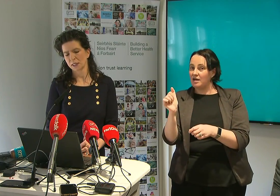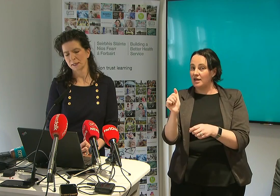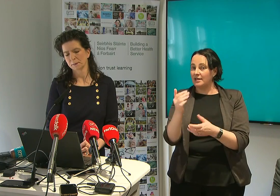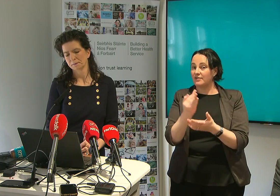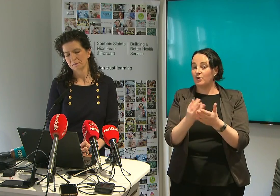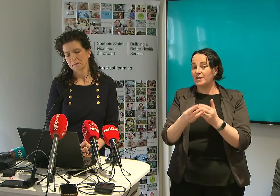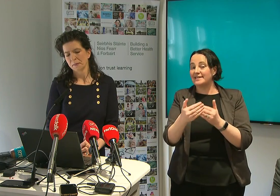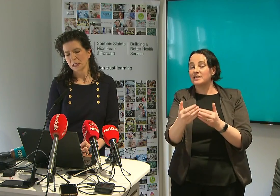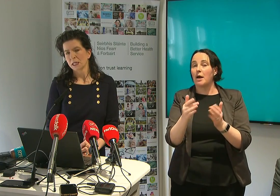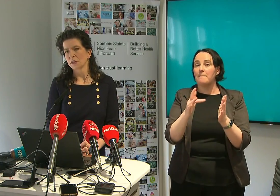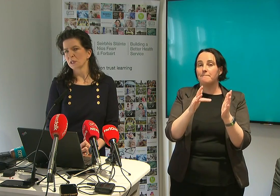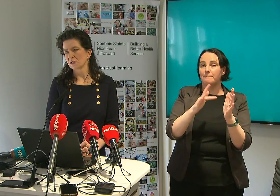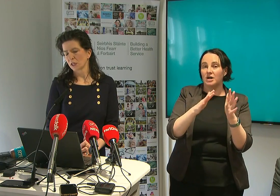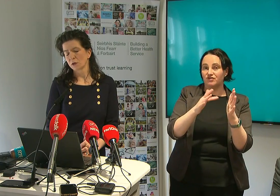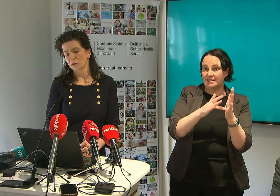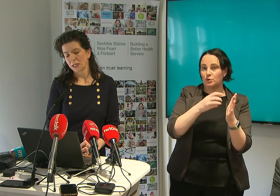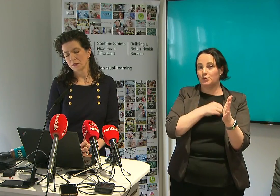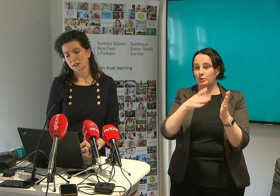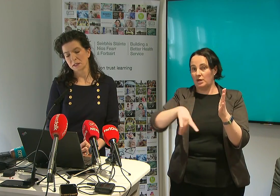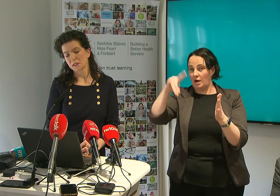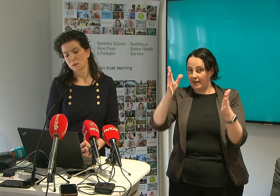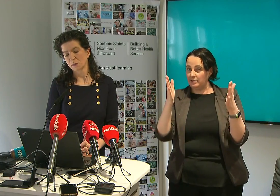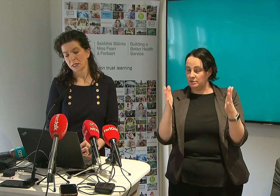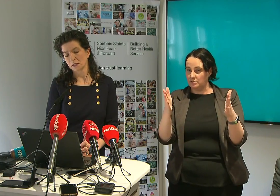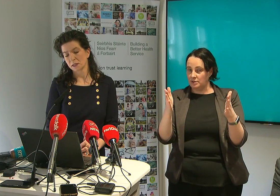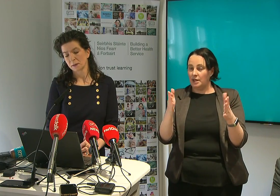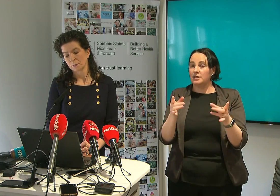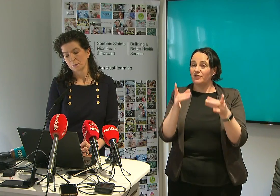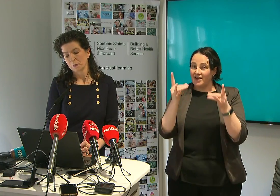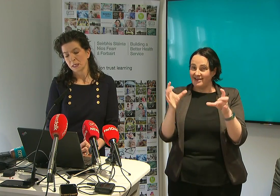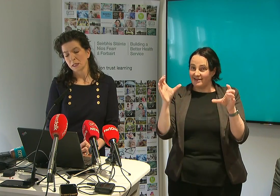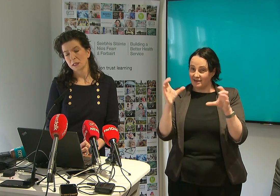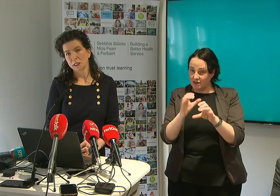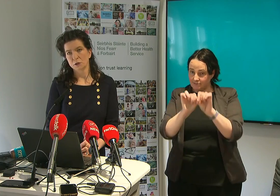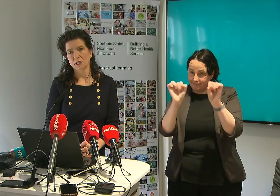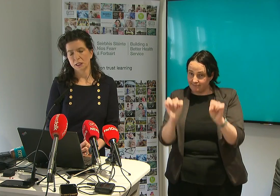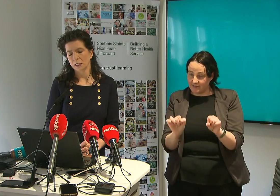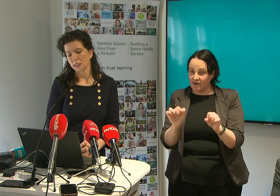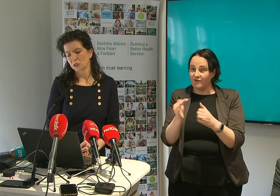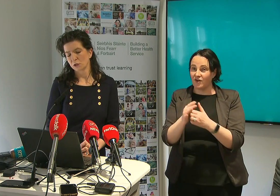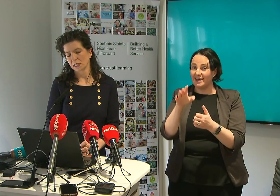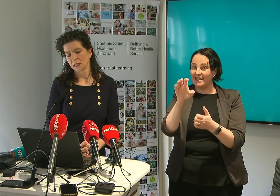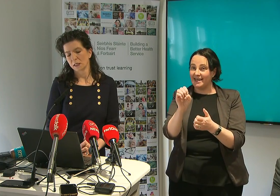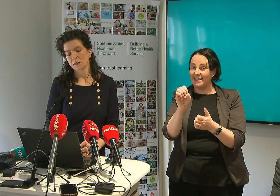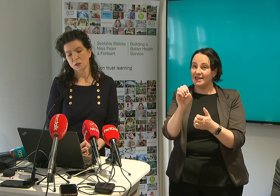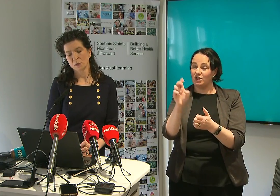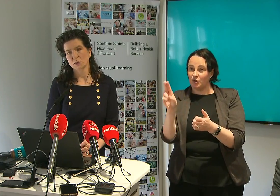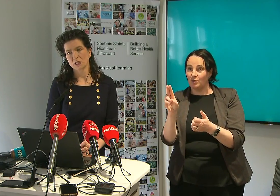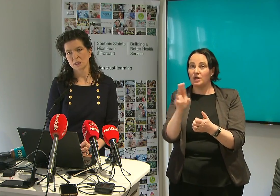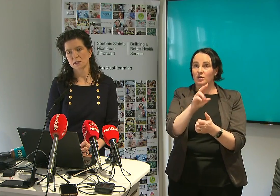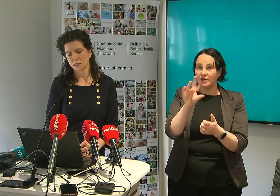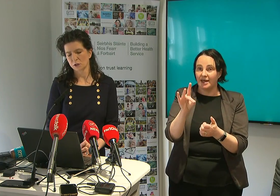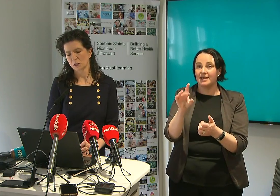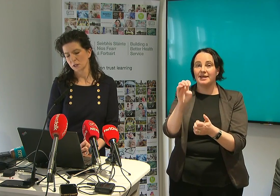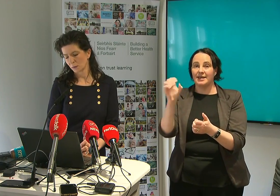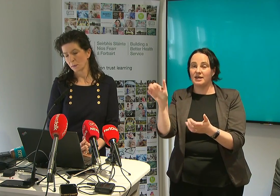moderate to high. And the risk for healthcare system capacity in the EU, EEA and UK in the coming weeks